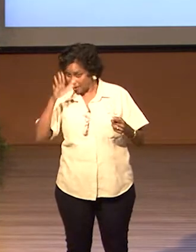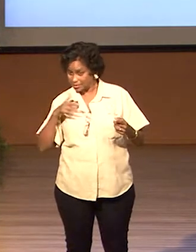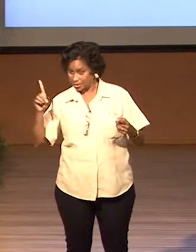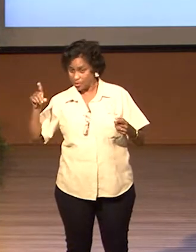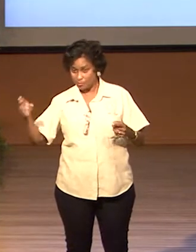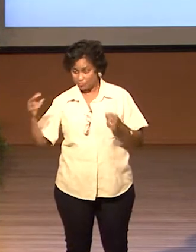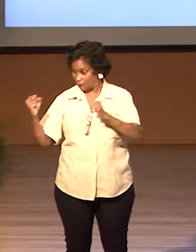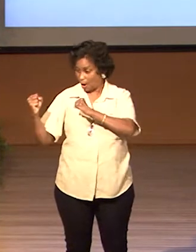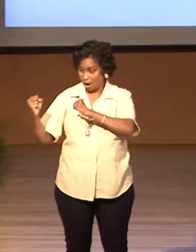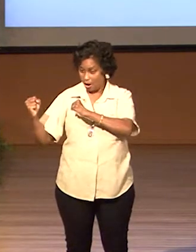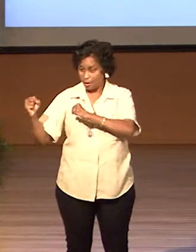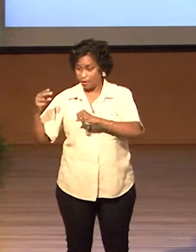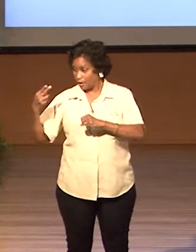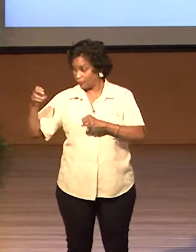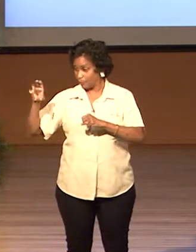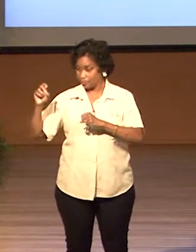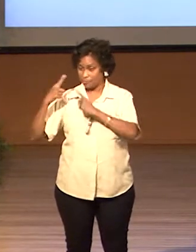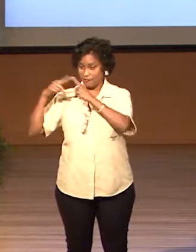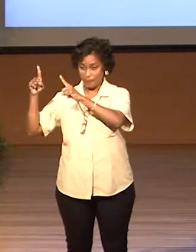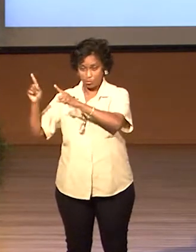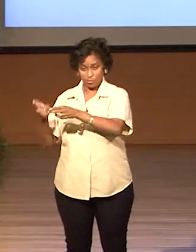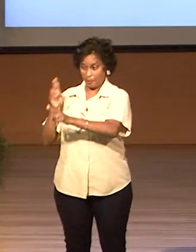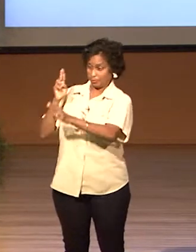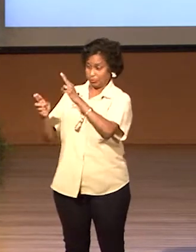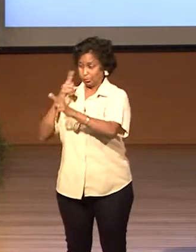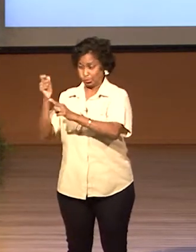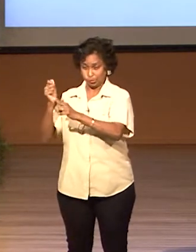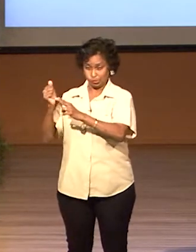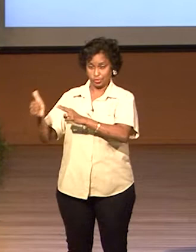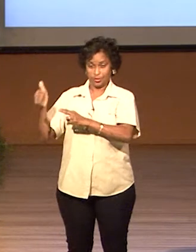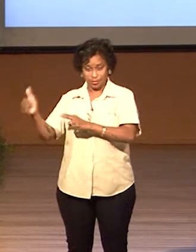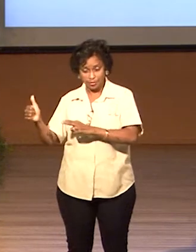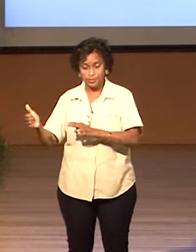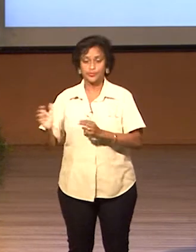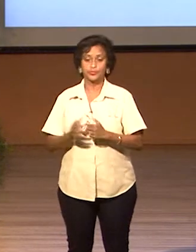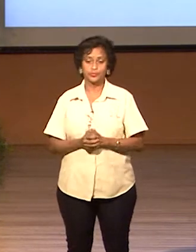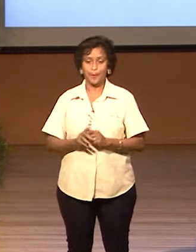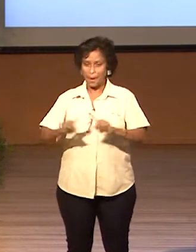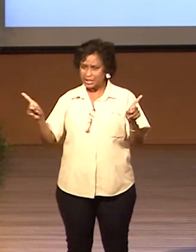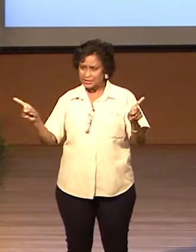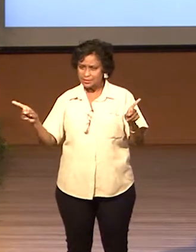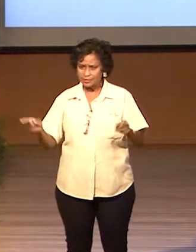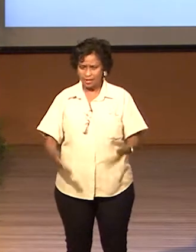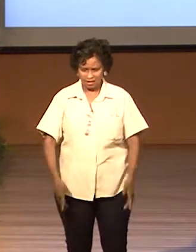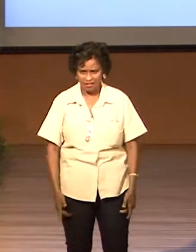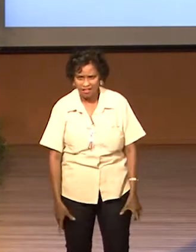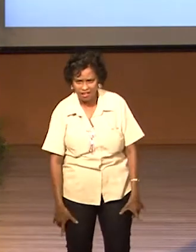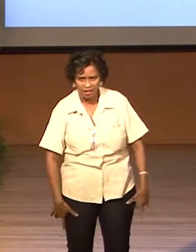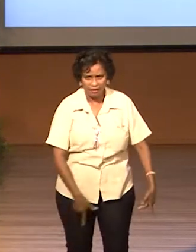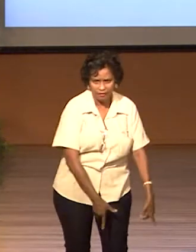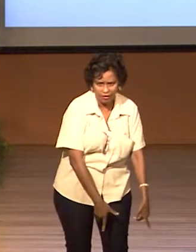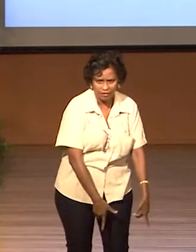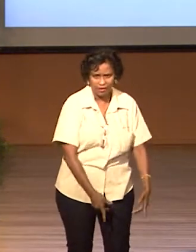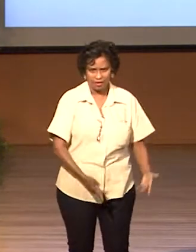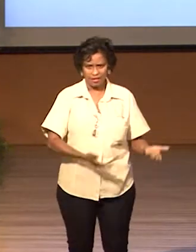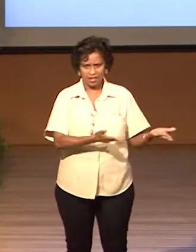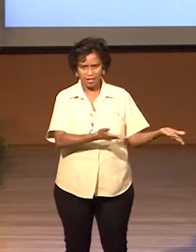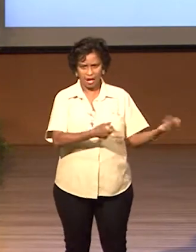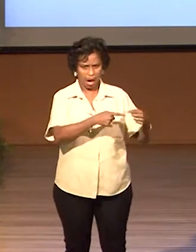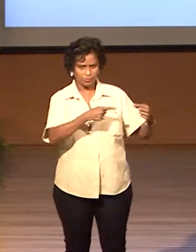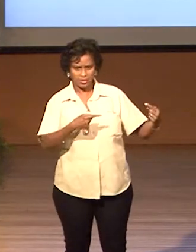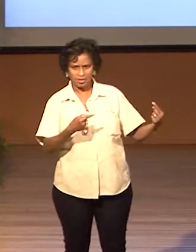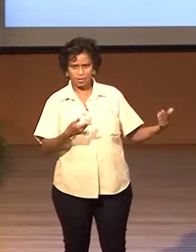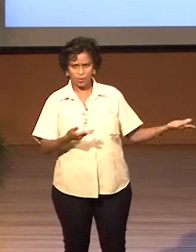not human. On the other hand, without the appendages that made you feel that way,